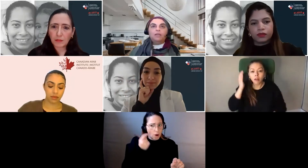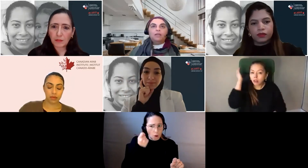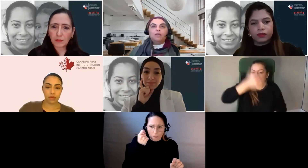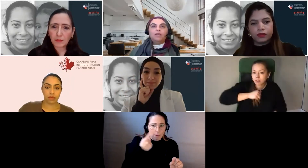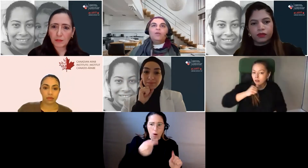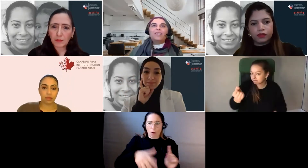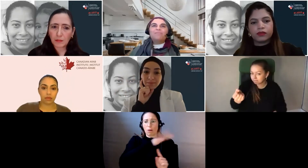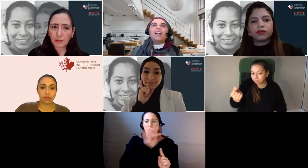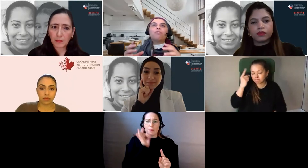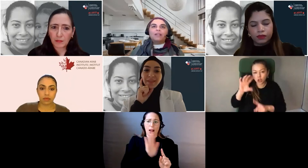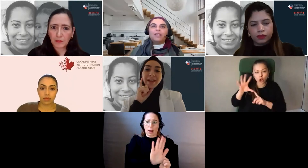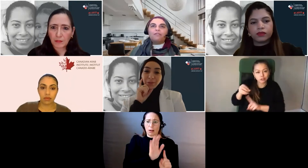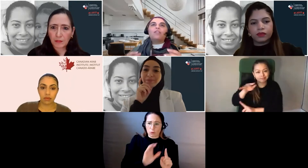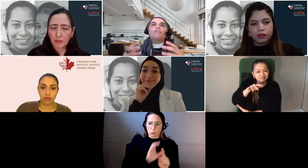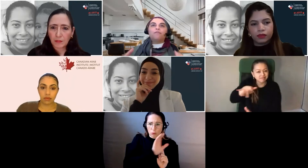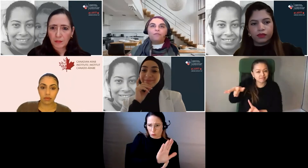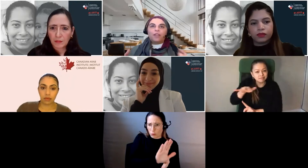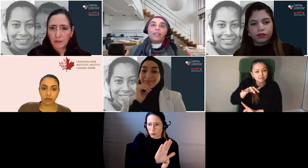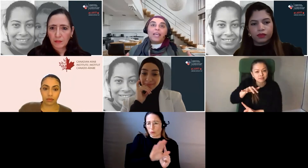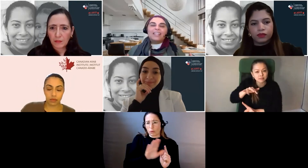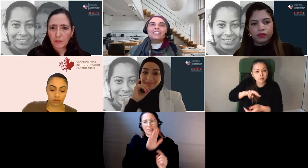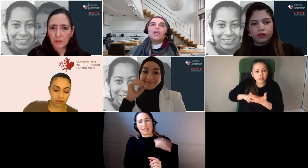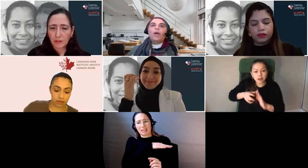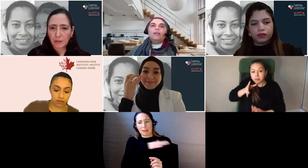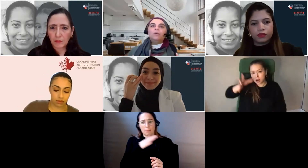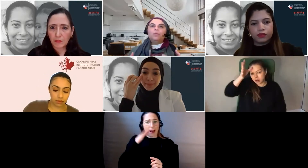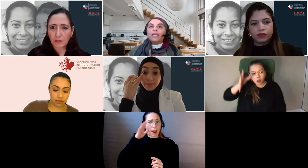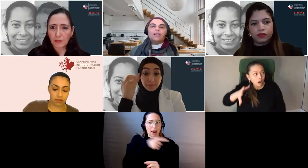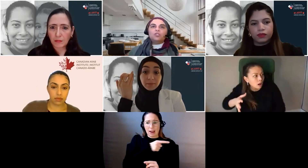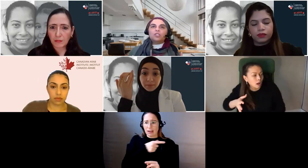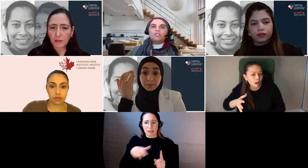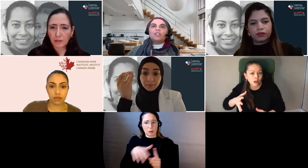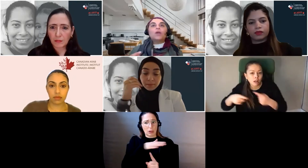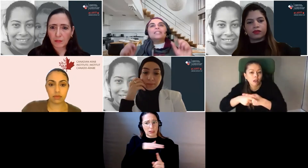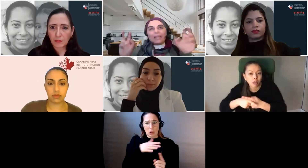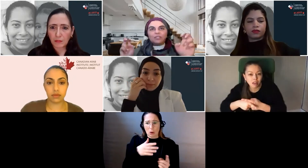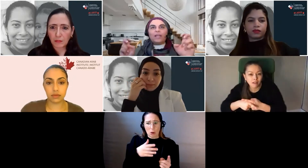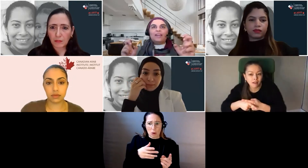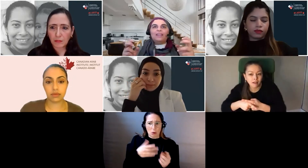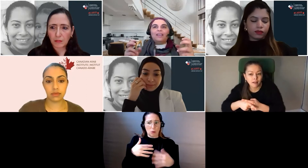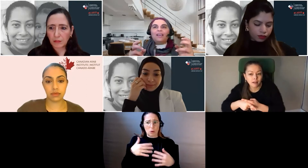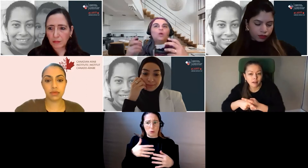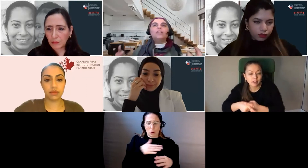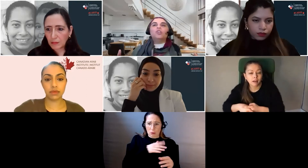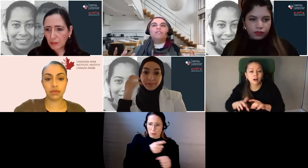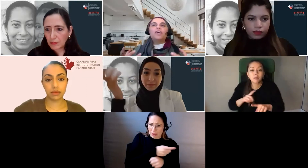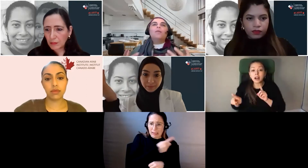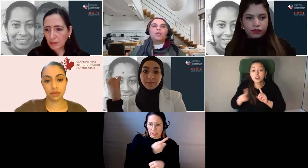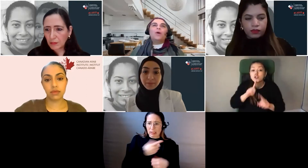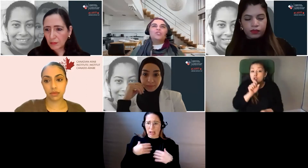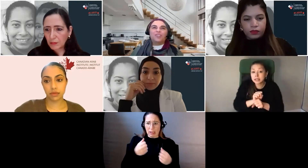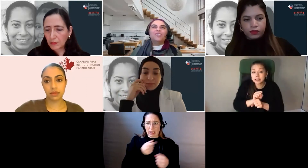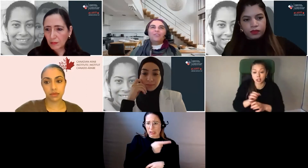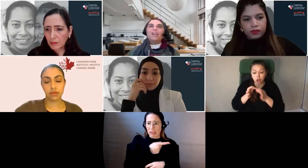being like health threatening for their kids, when really they're just transliterating a question, a very